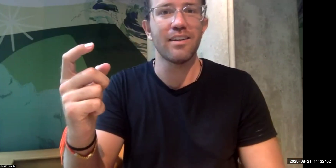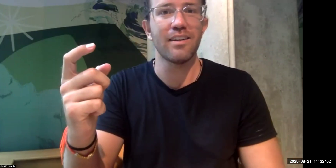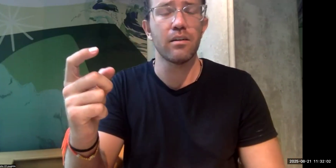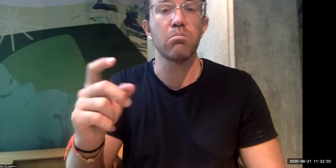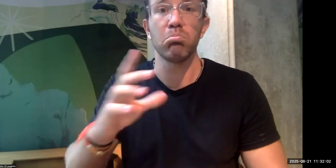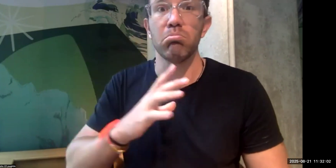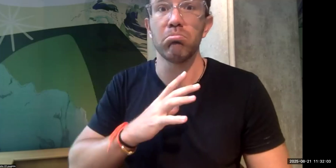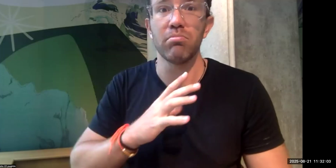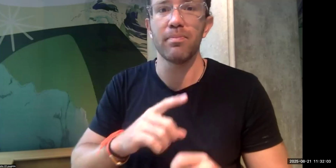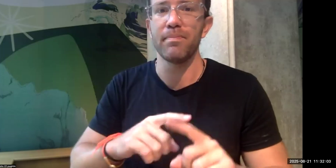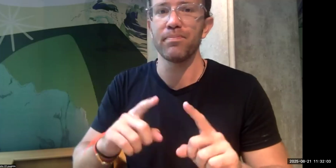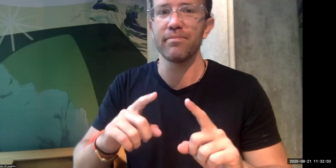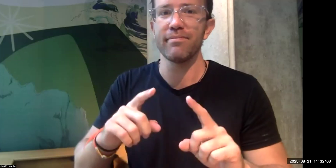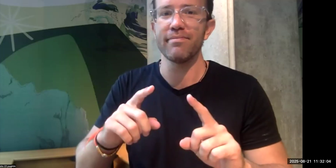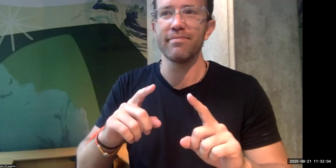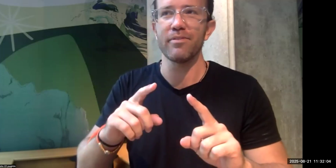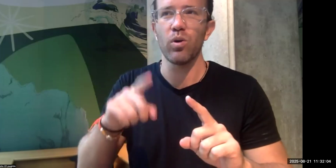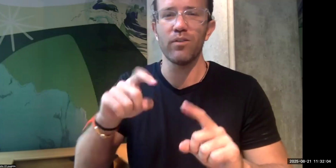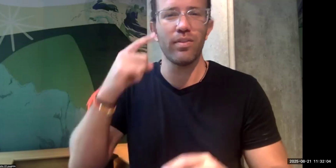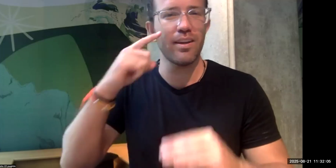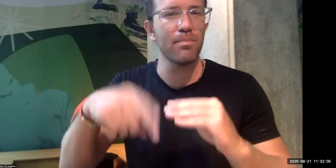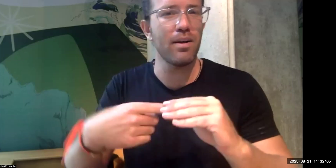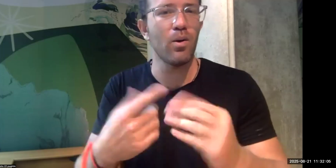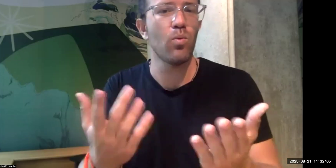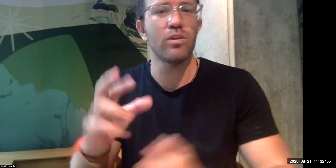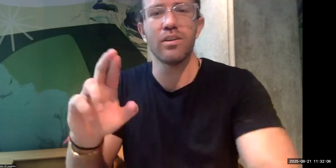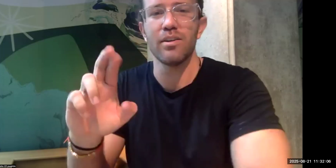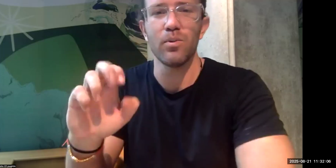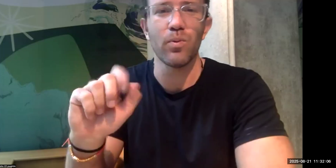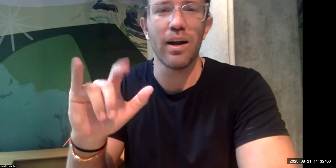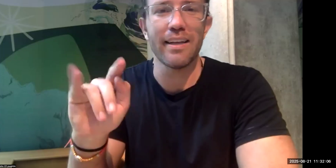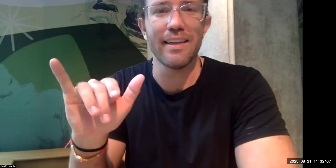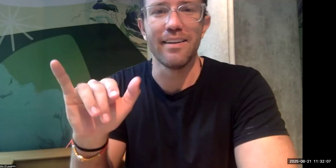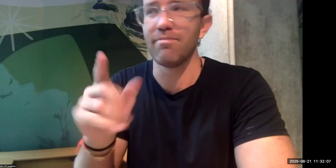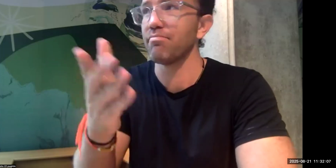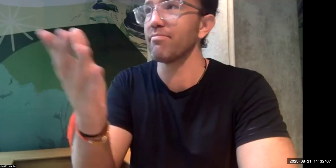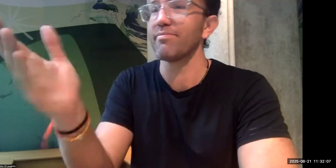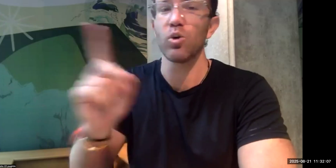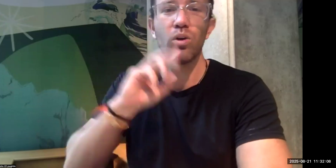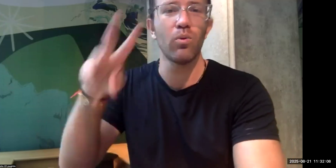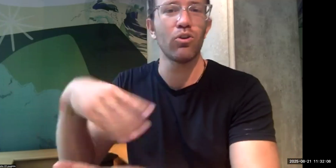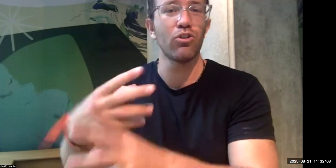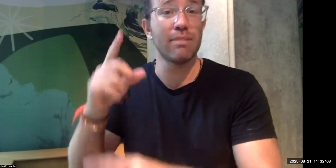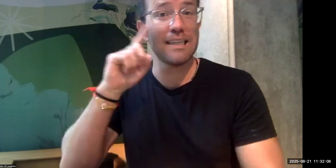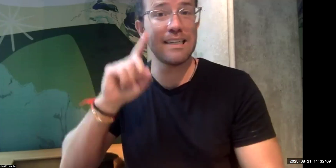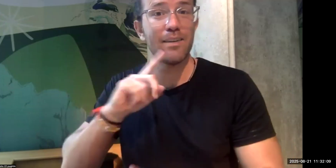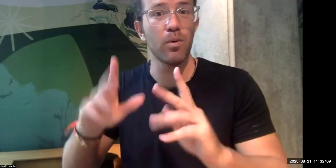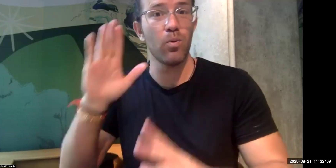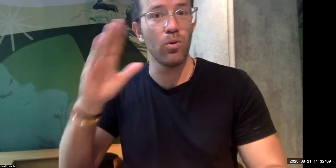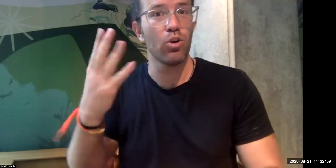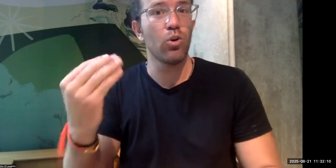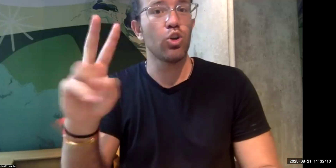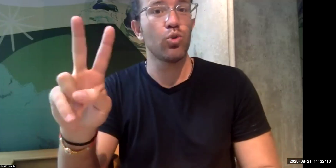by 2x, that's fine. But really think about what reality